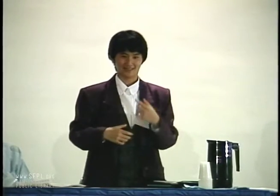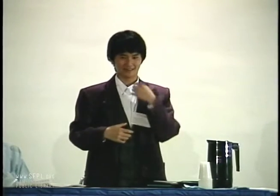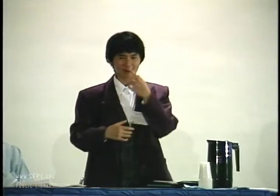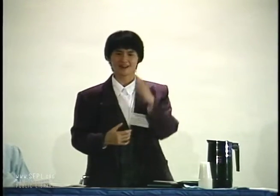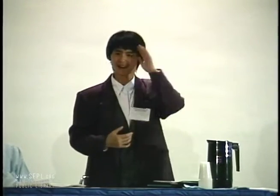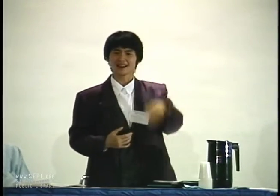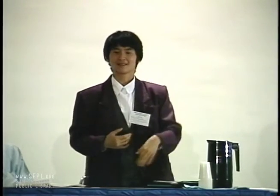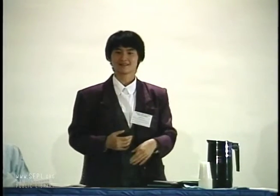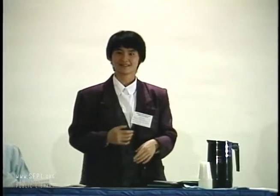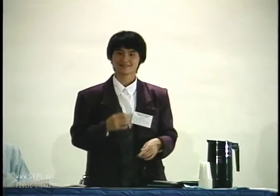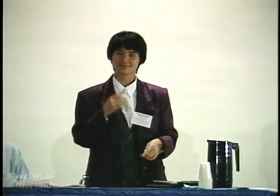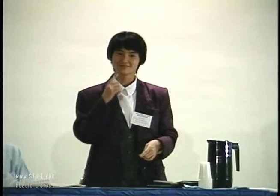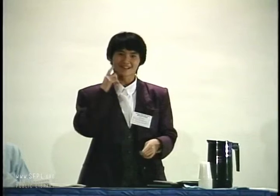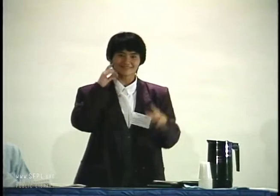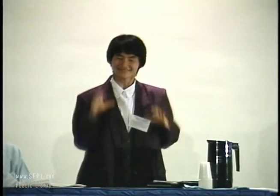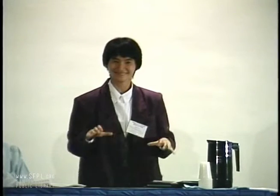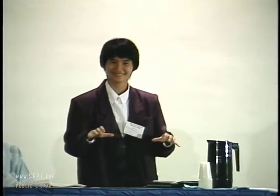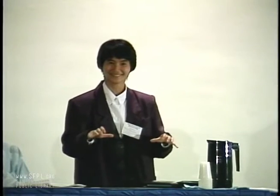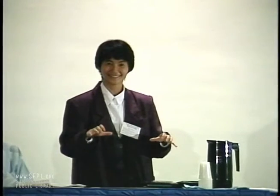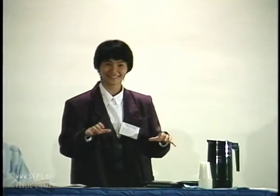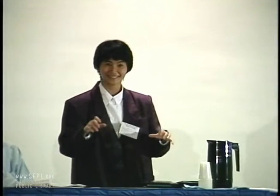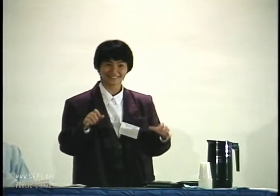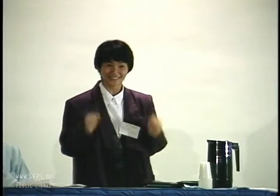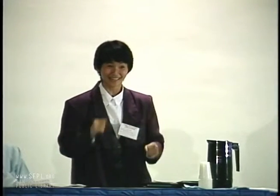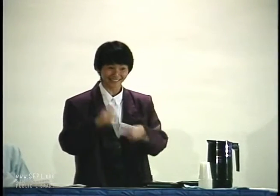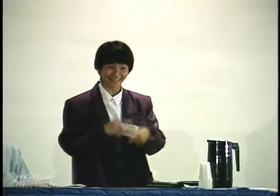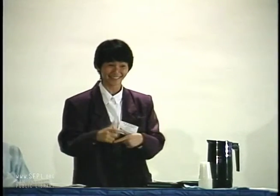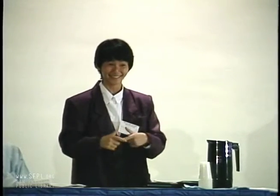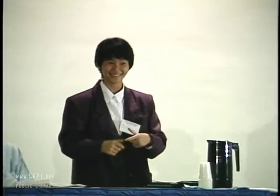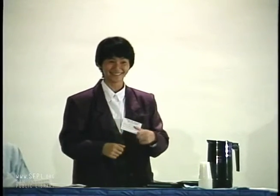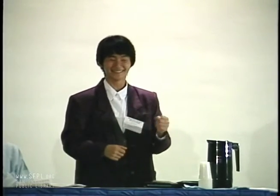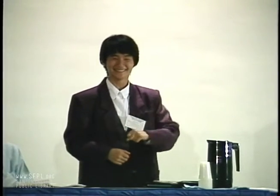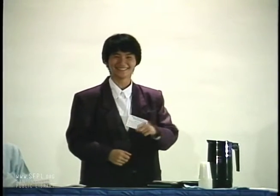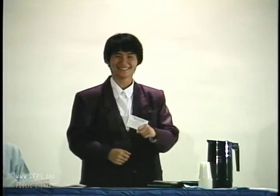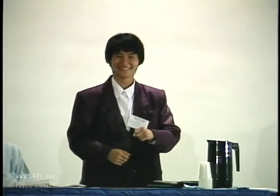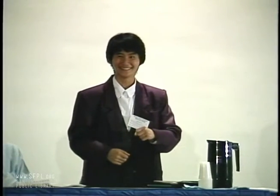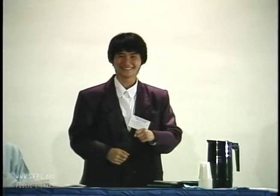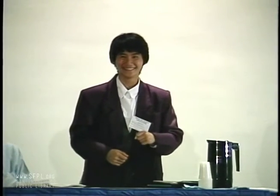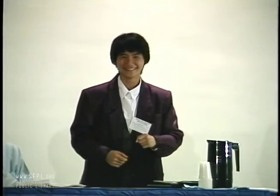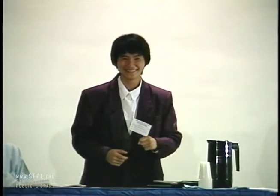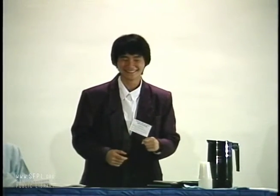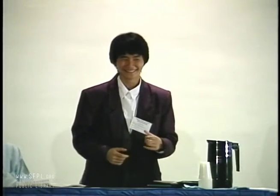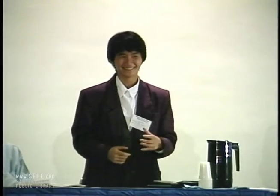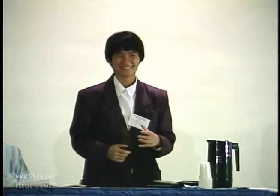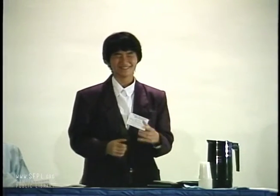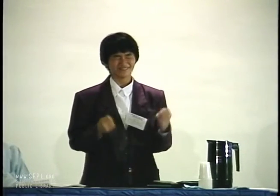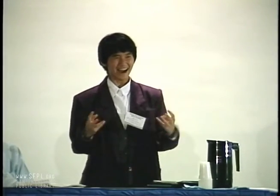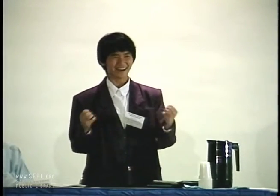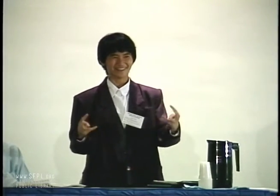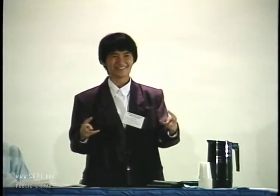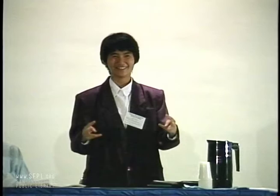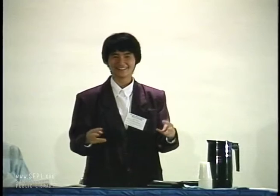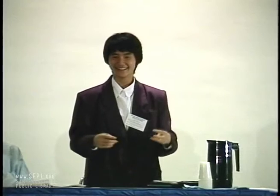I met my deaf friends in the class and I signed hello. They were shocked. They couldn't believe I could sign. They said, "Can you?" And I said, "Yes, I can."